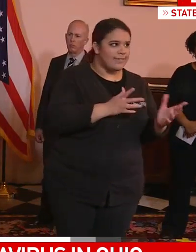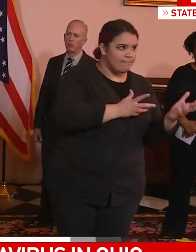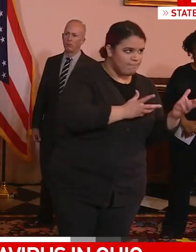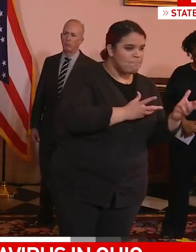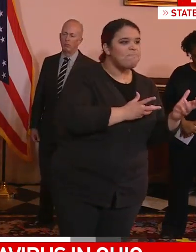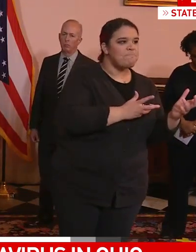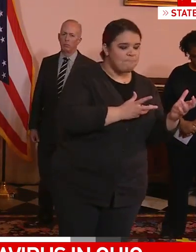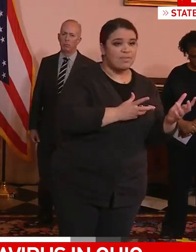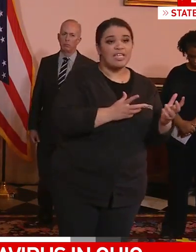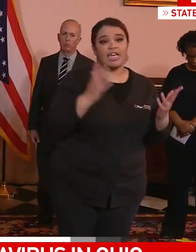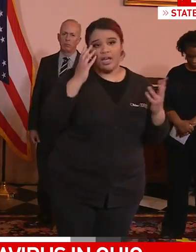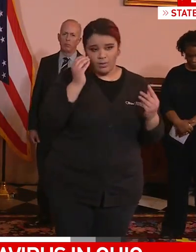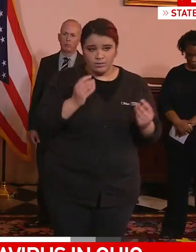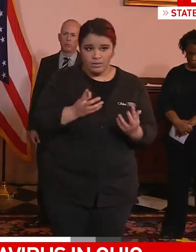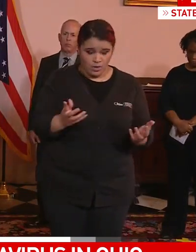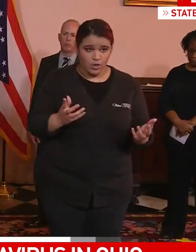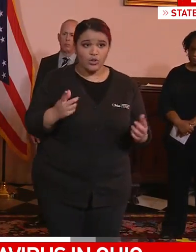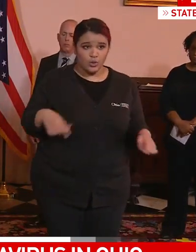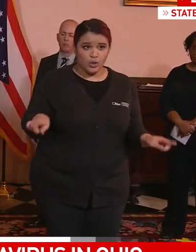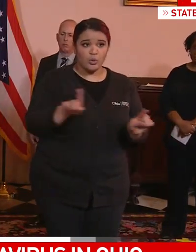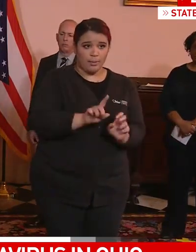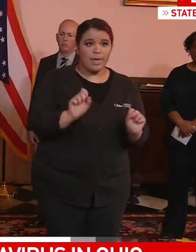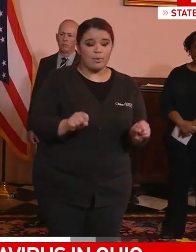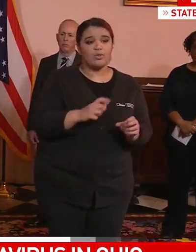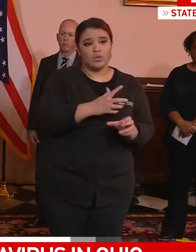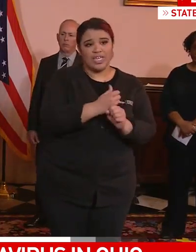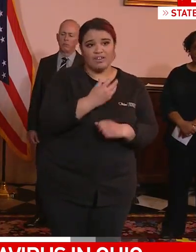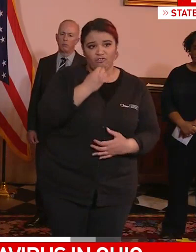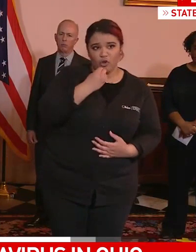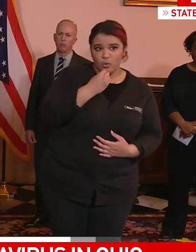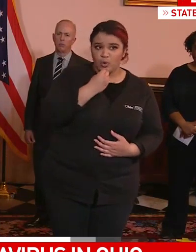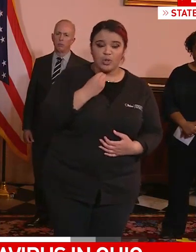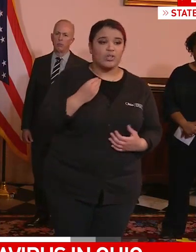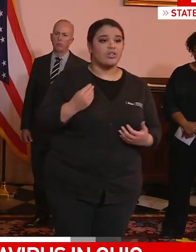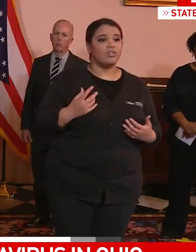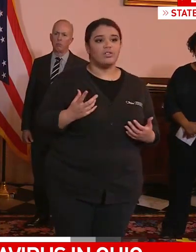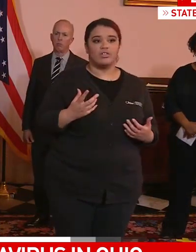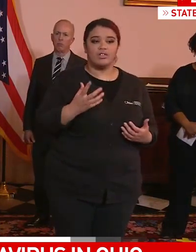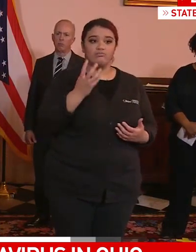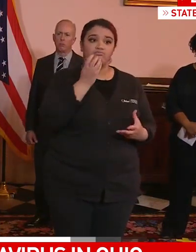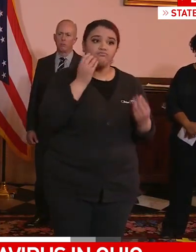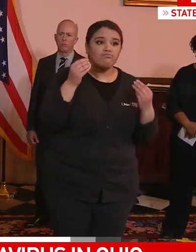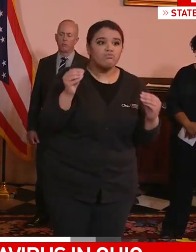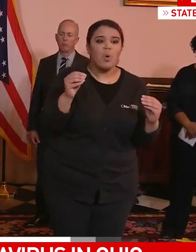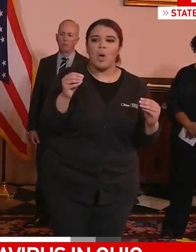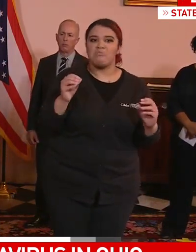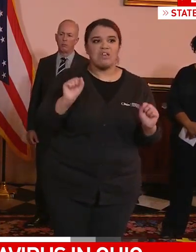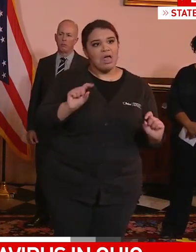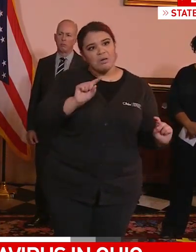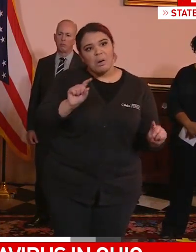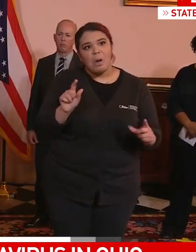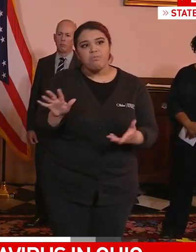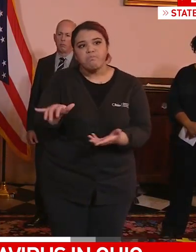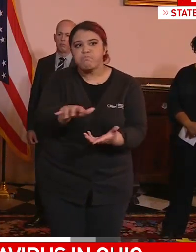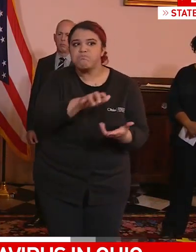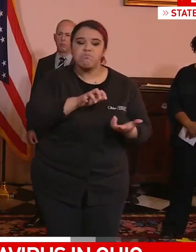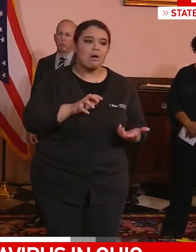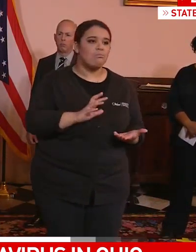China, even in Italy. People are getting out. We're going to keep the stores stocked, and we're going to be able to get